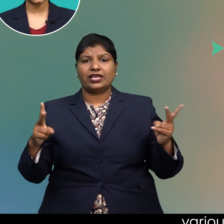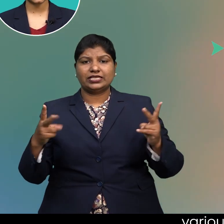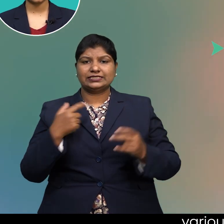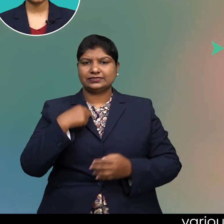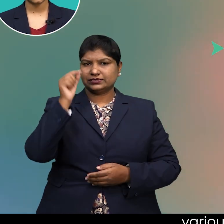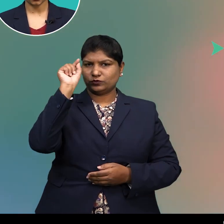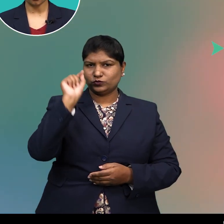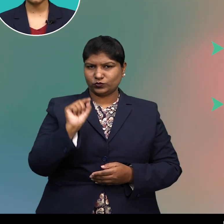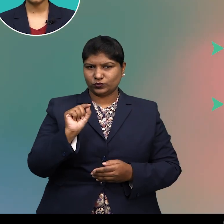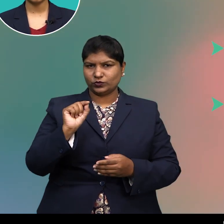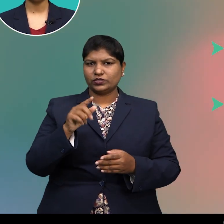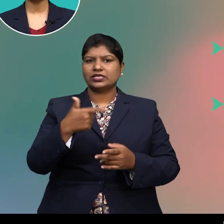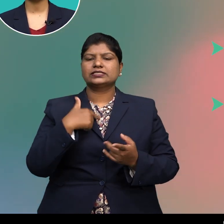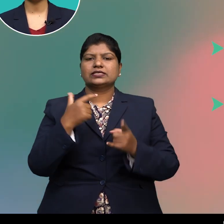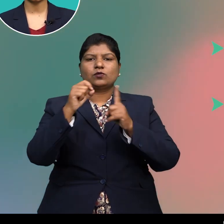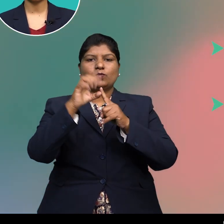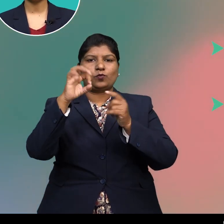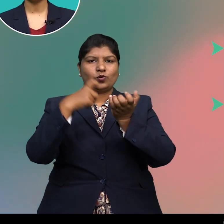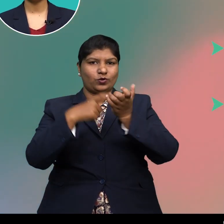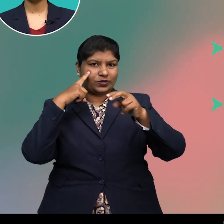The ectoderm,